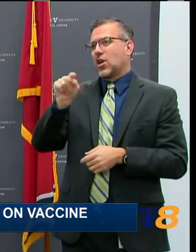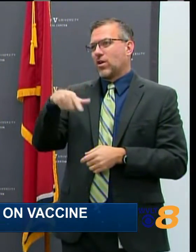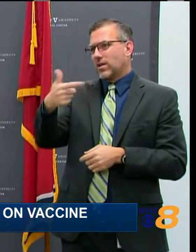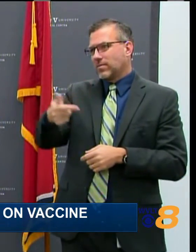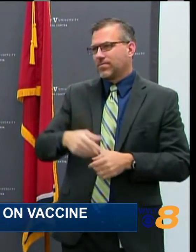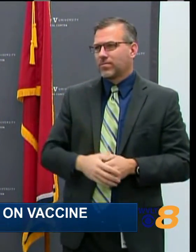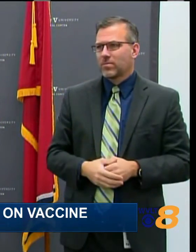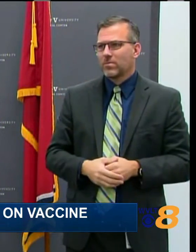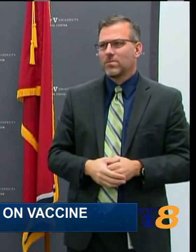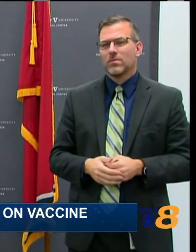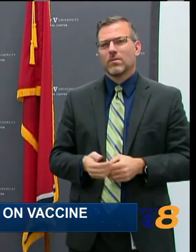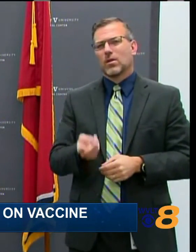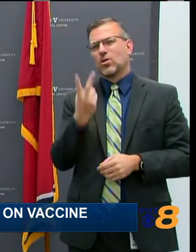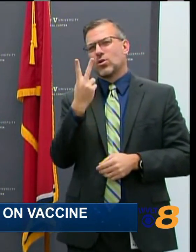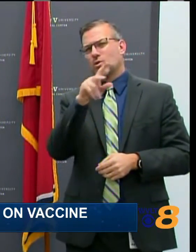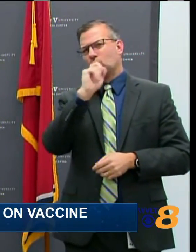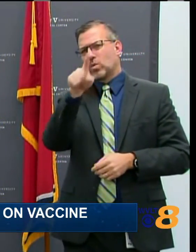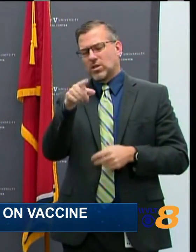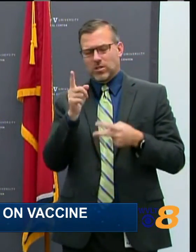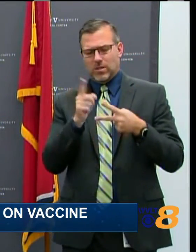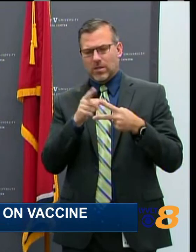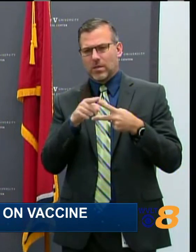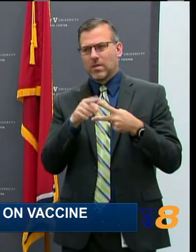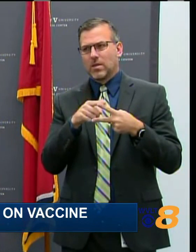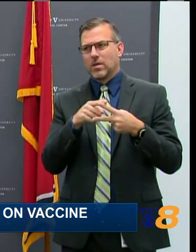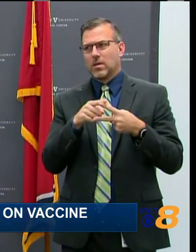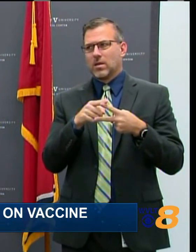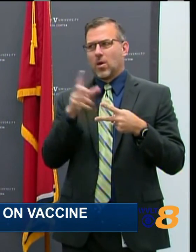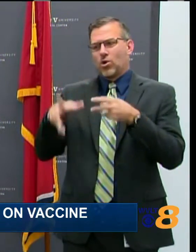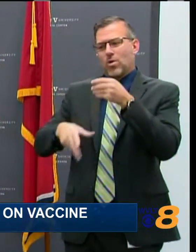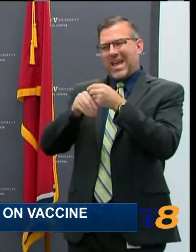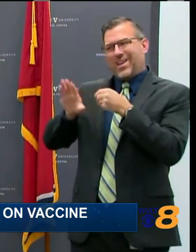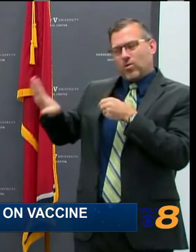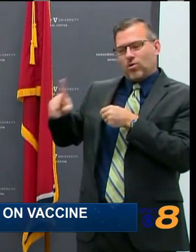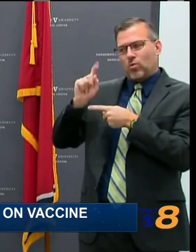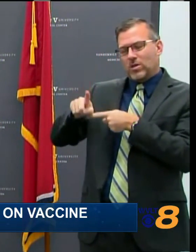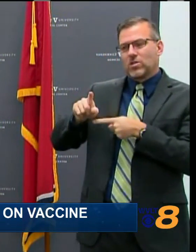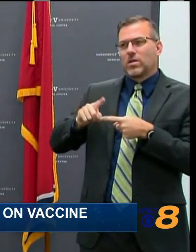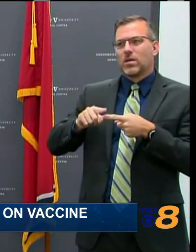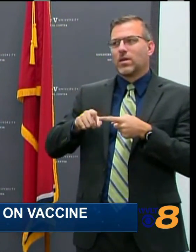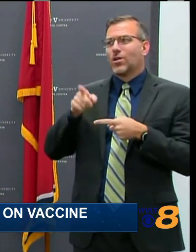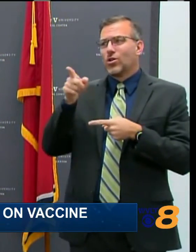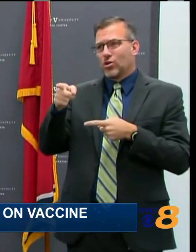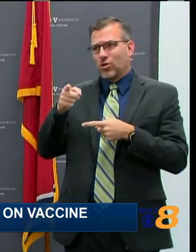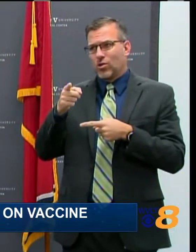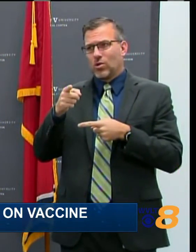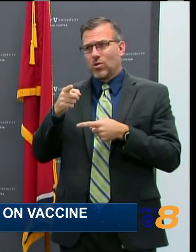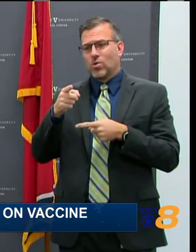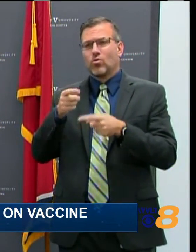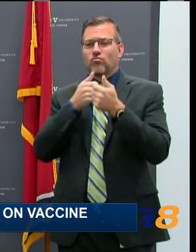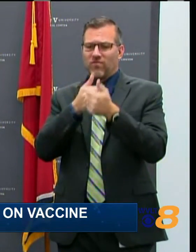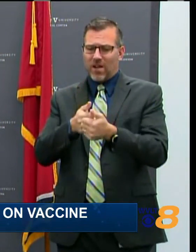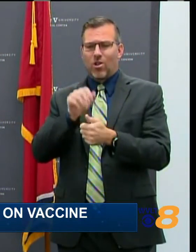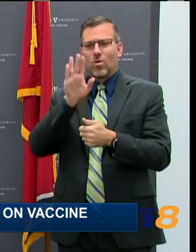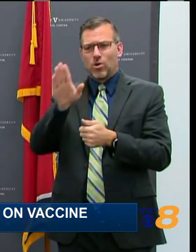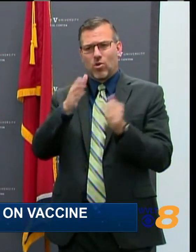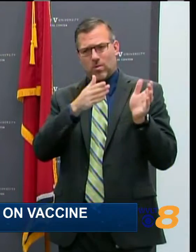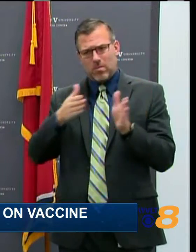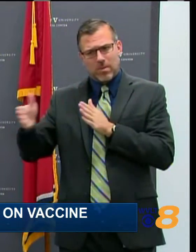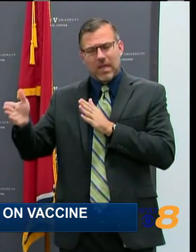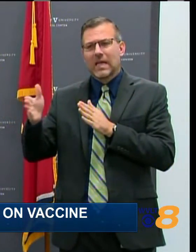Governor, I do have two questions. One, to continue from that one. You have continued to stand by your plan, saying that you all